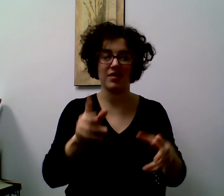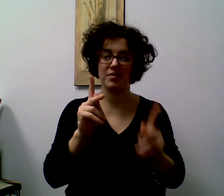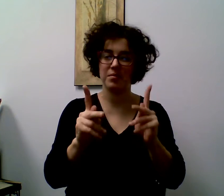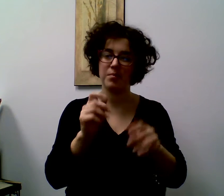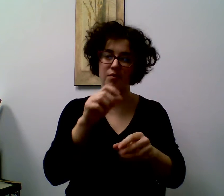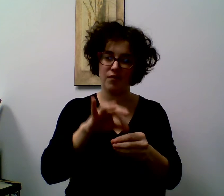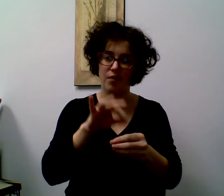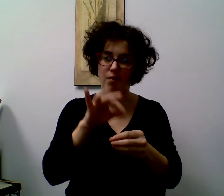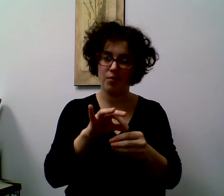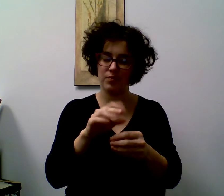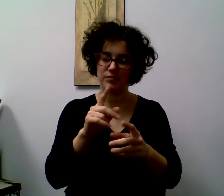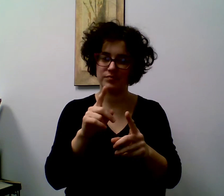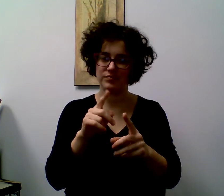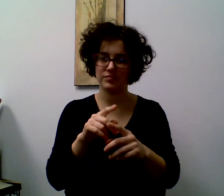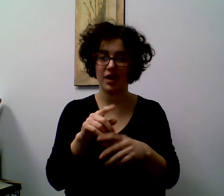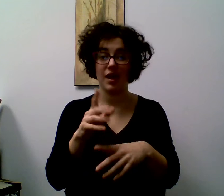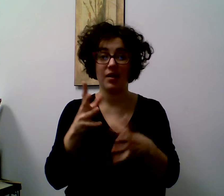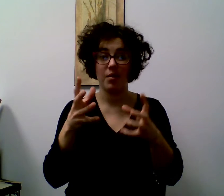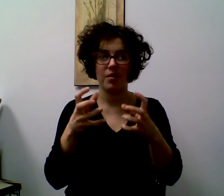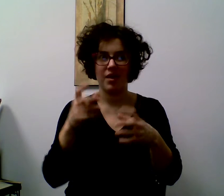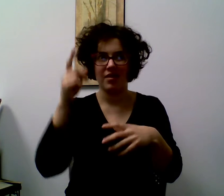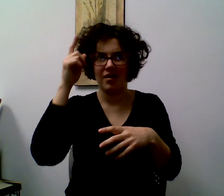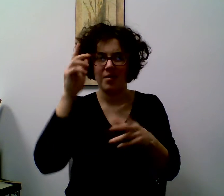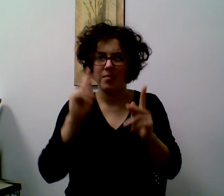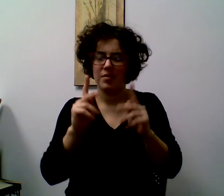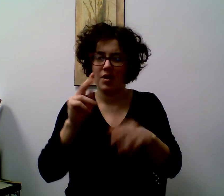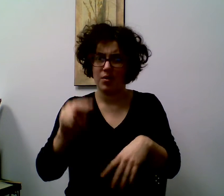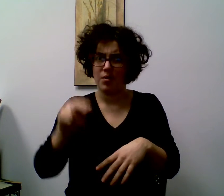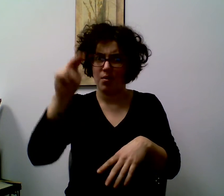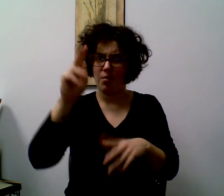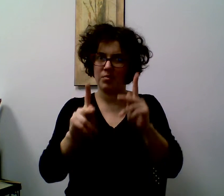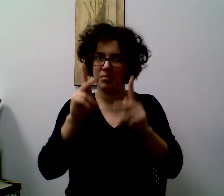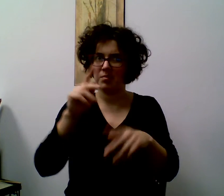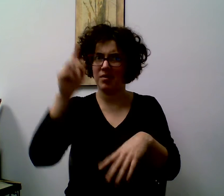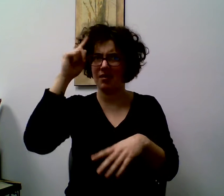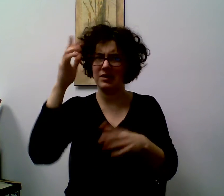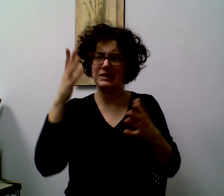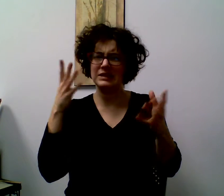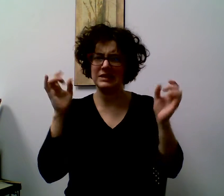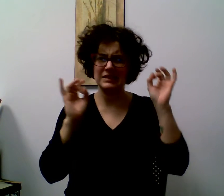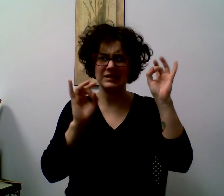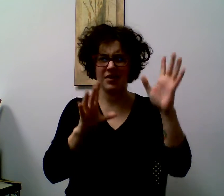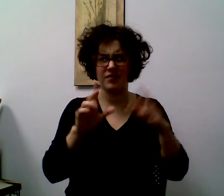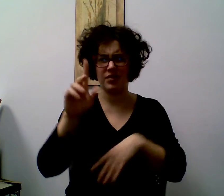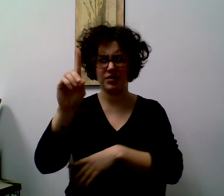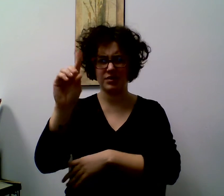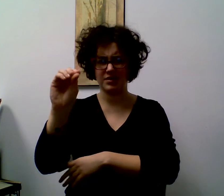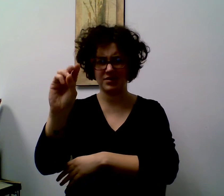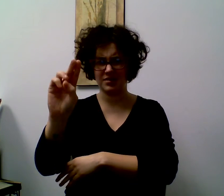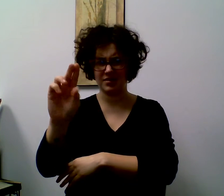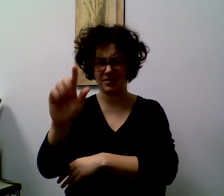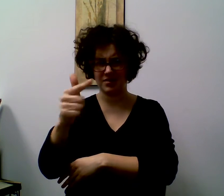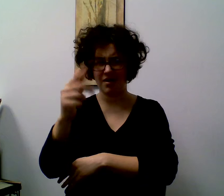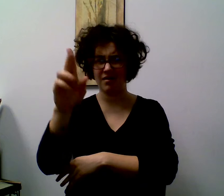ultimate goal was to extend slavery to the entire nation. Congress was able to pass the Kansas-Nebraska Act, but at the